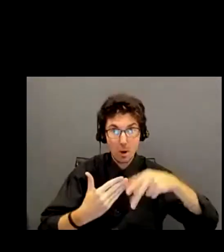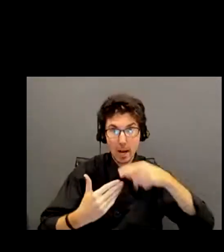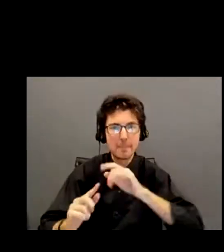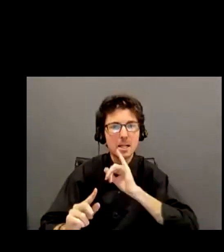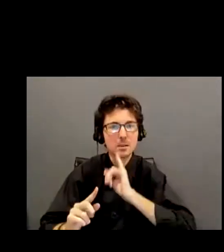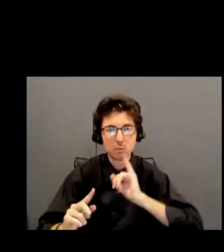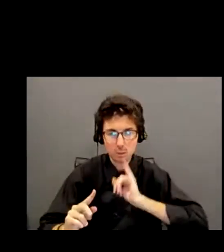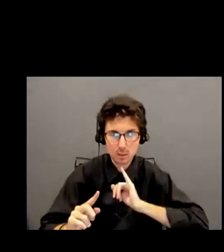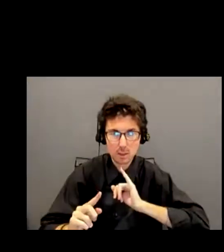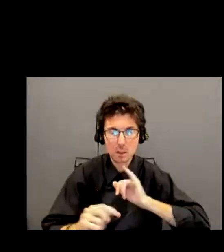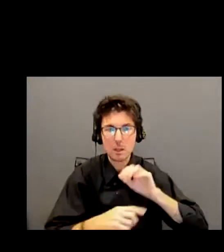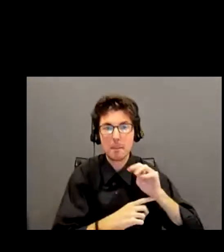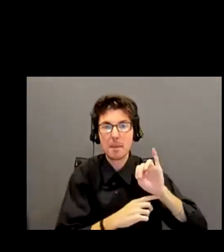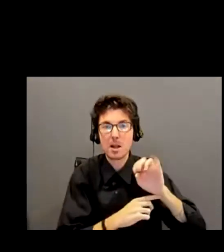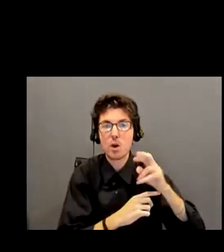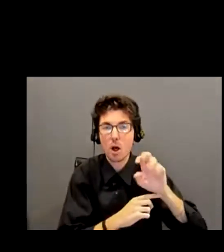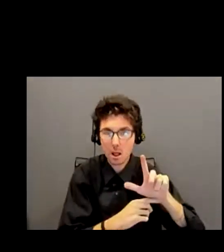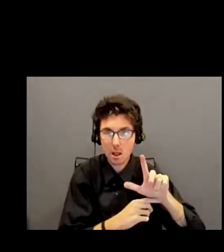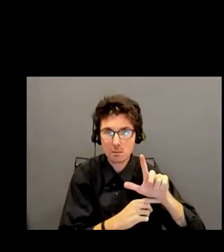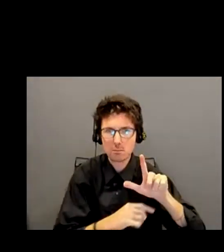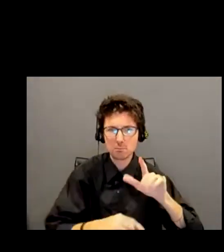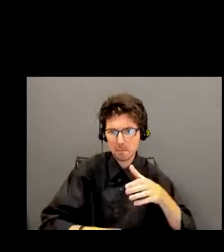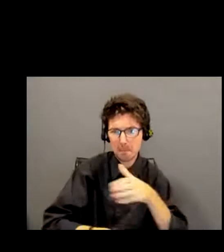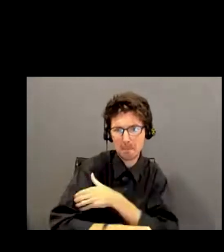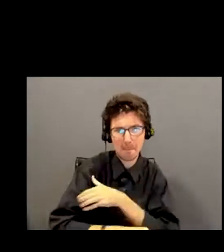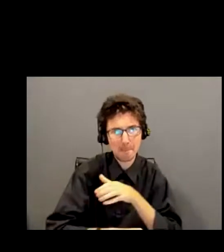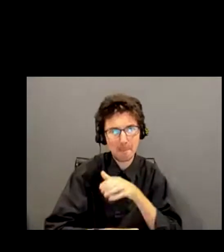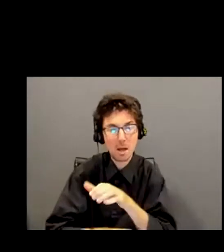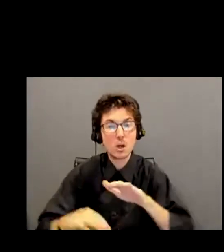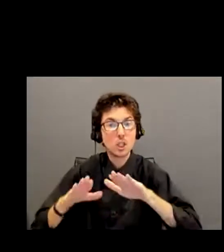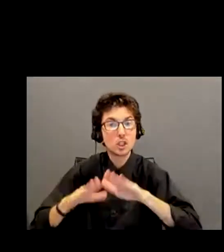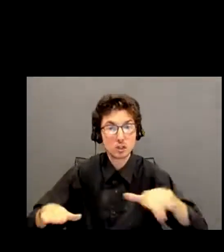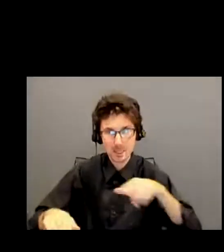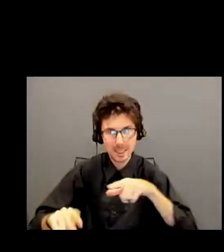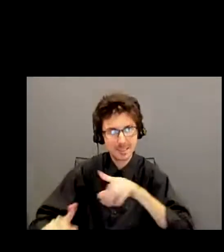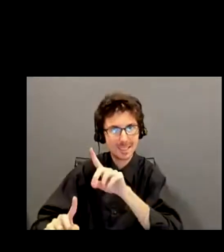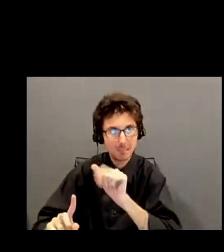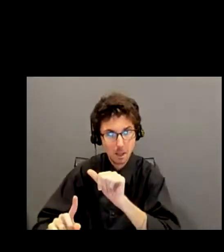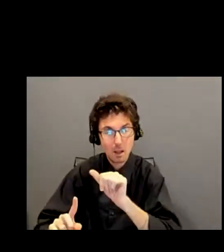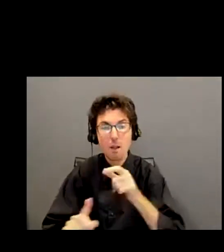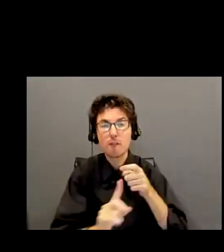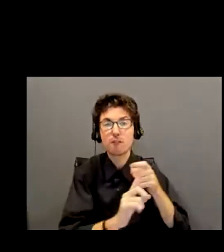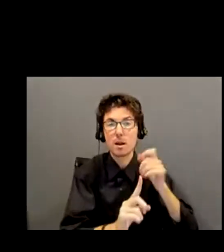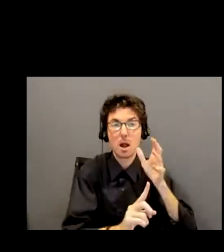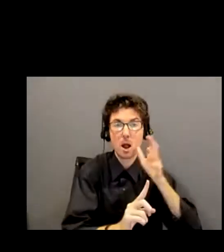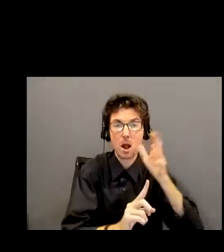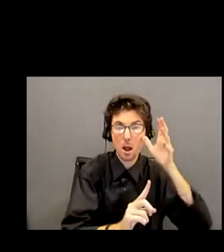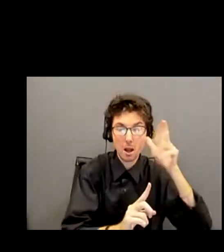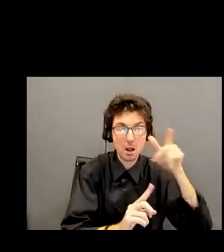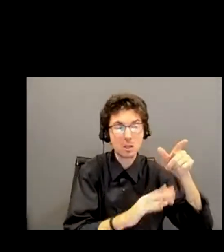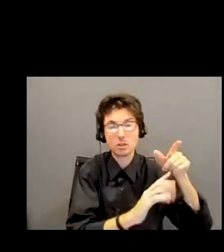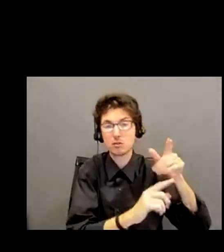Mikhol. Empowerment of Children with Disabilities by Adults with Disabilities. Mikhol provides